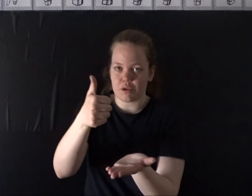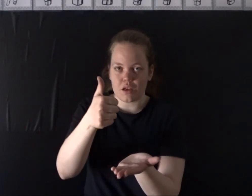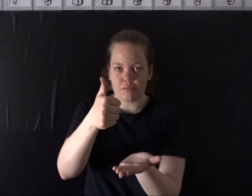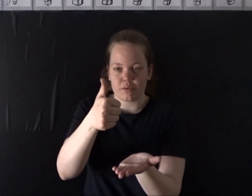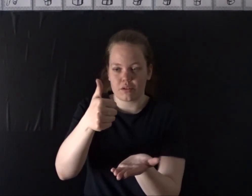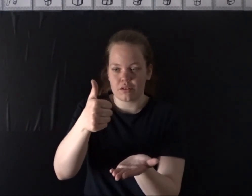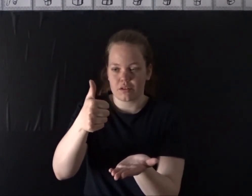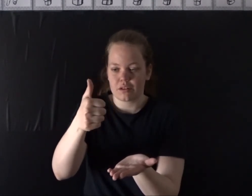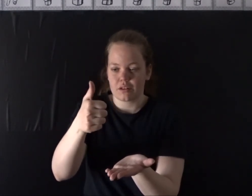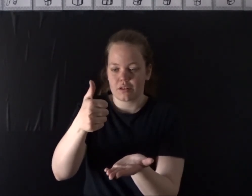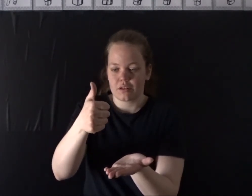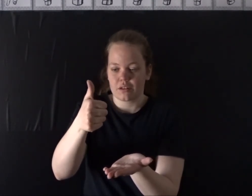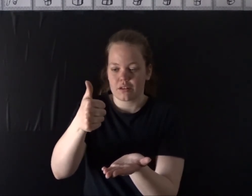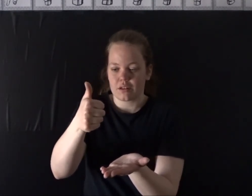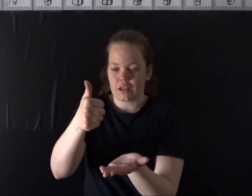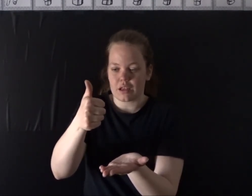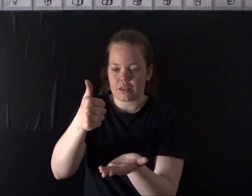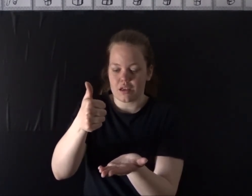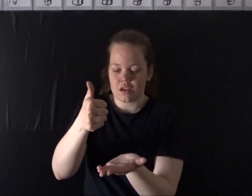up, like that,